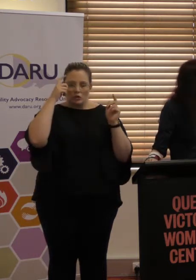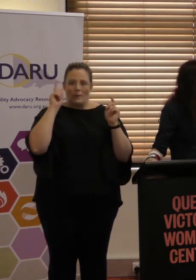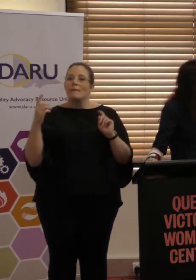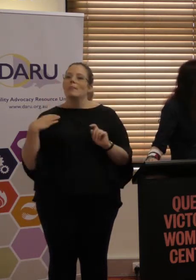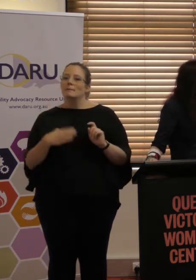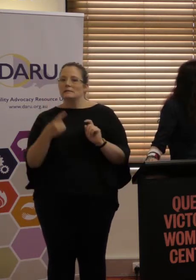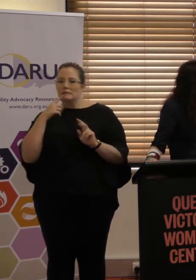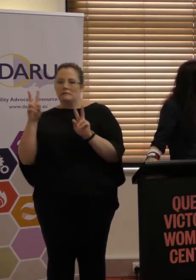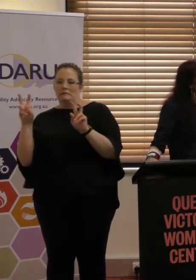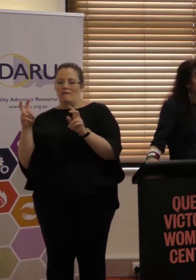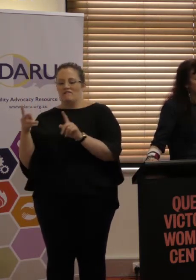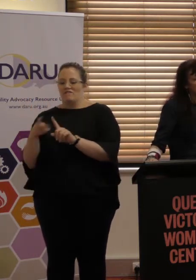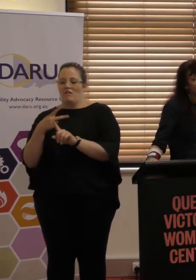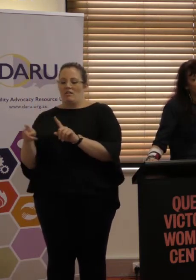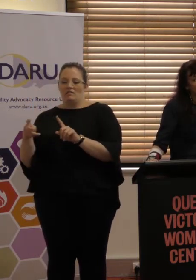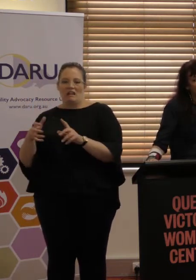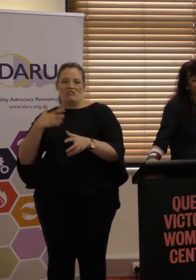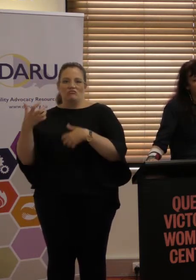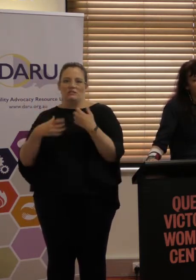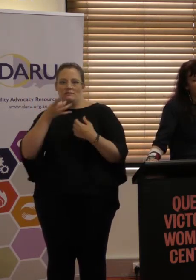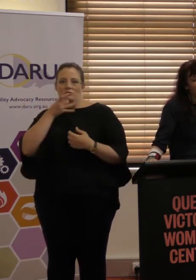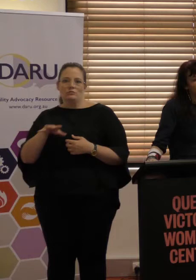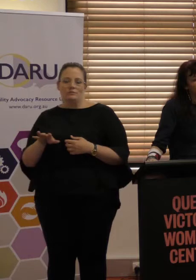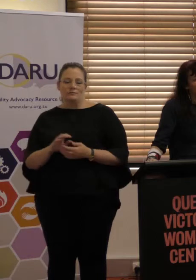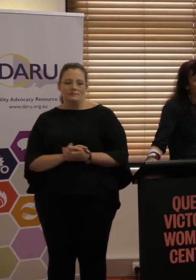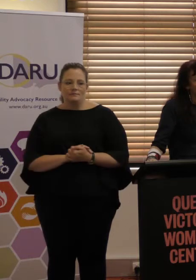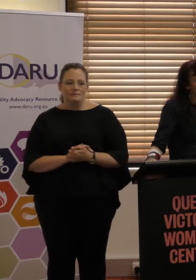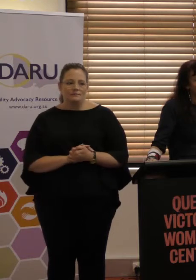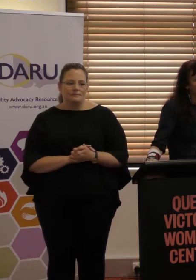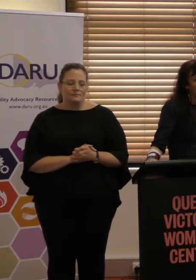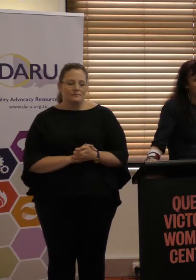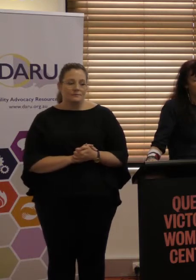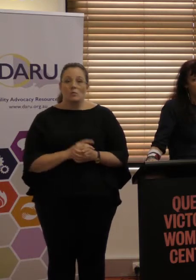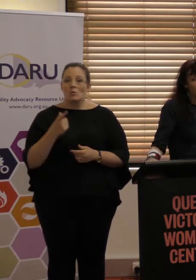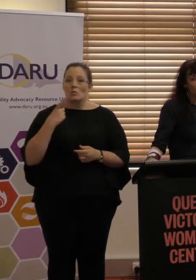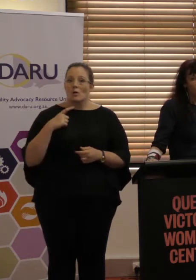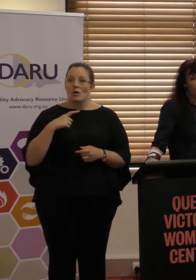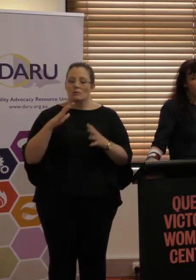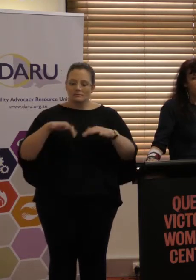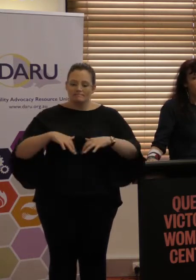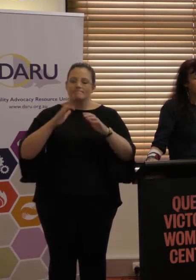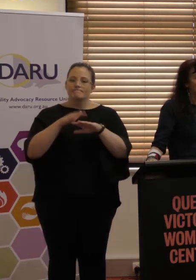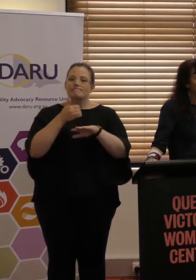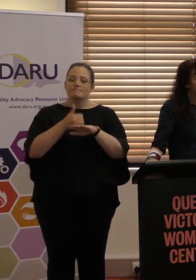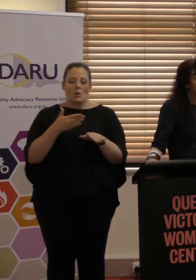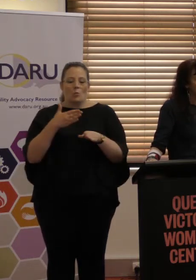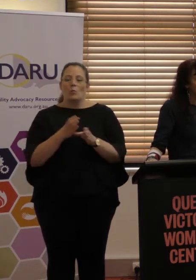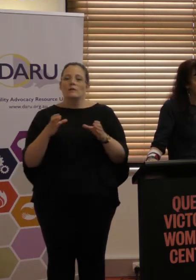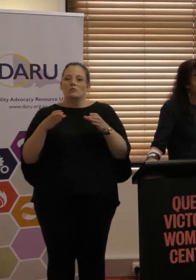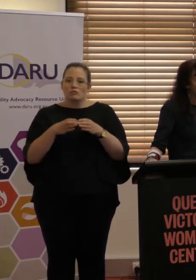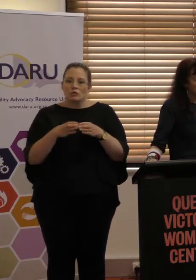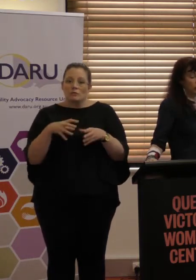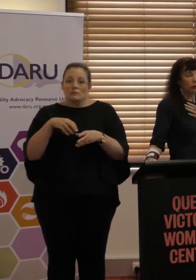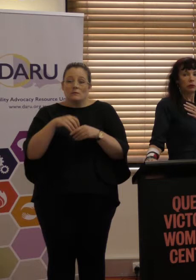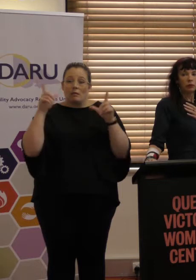children. And the reason that there was a working group set up to give input into